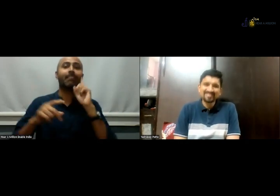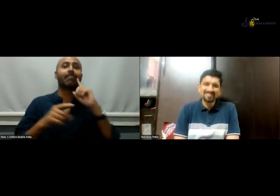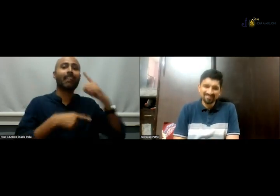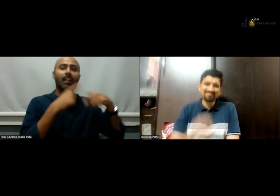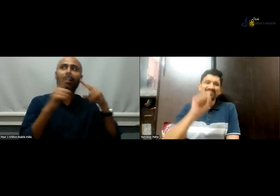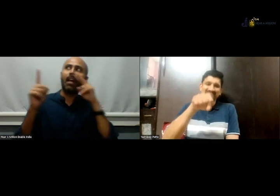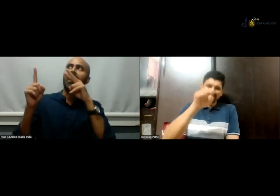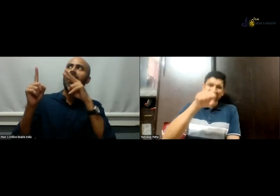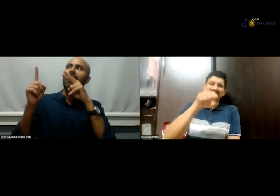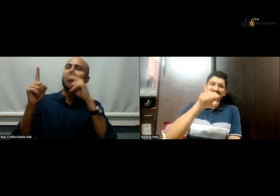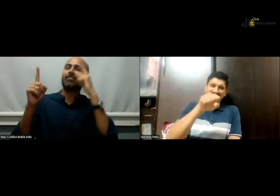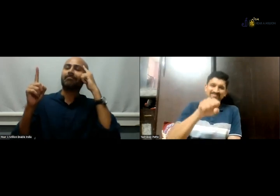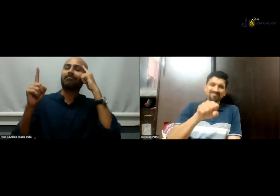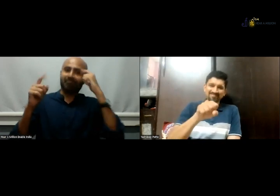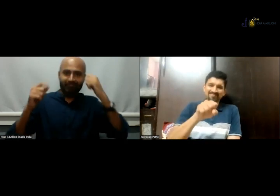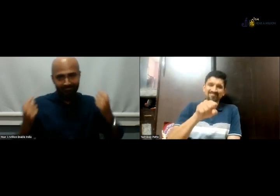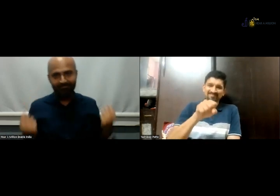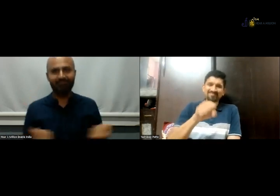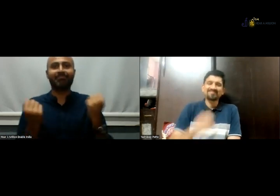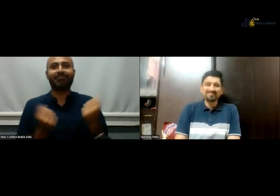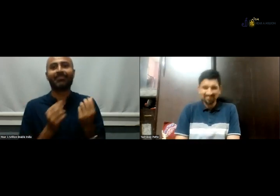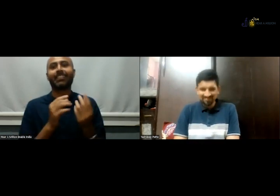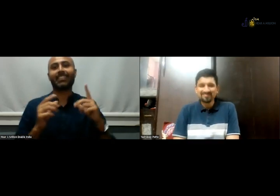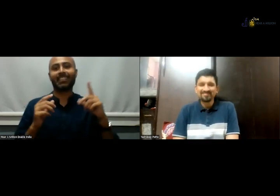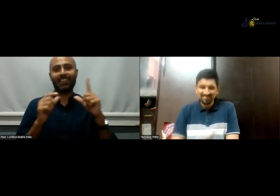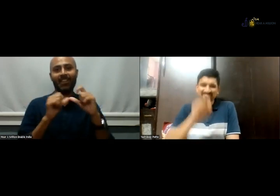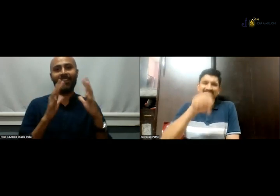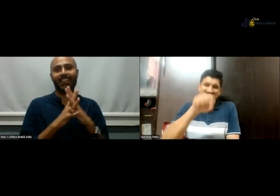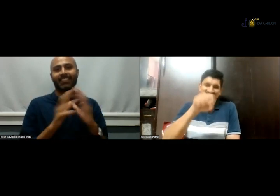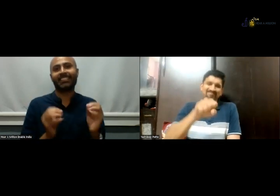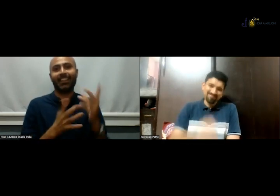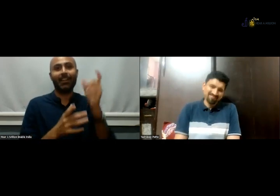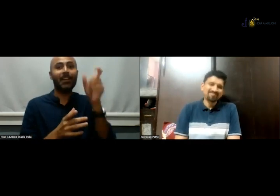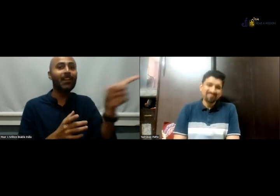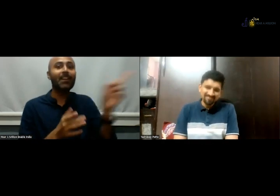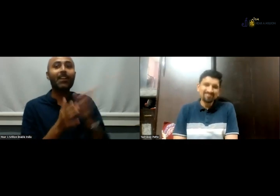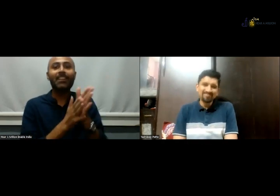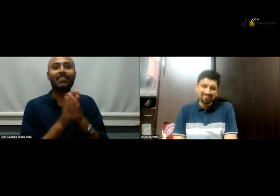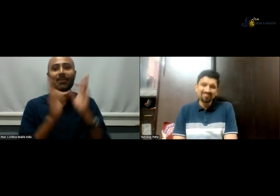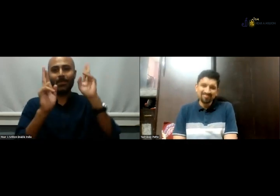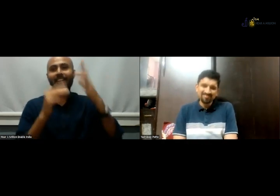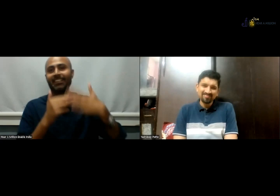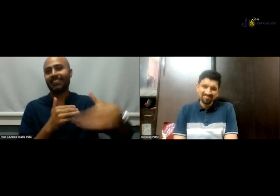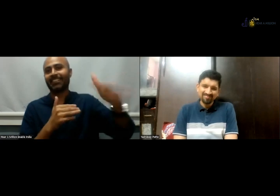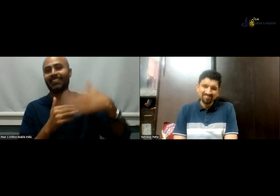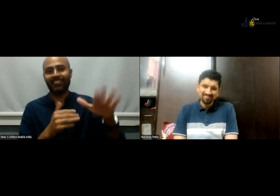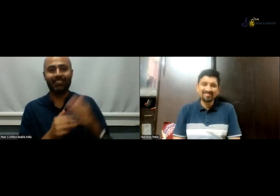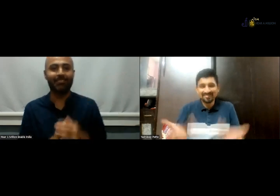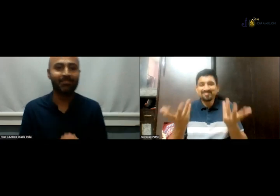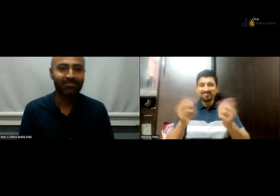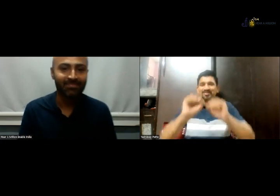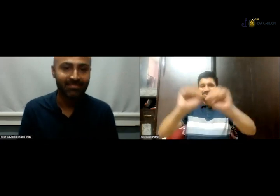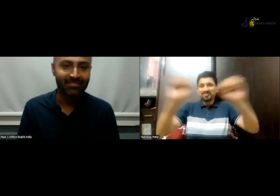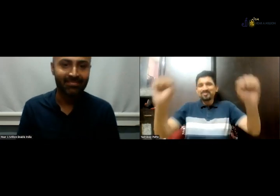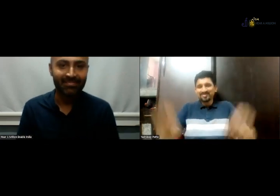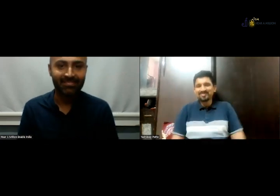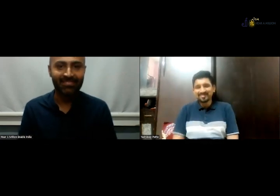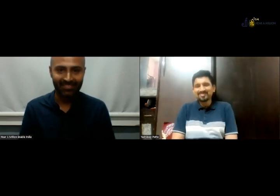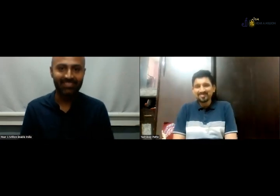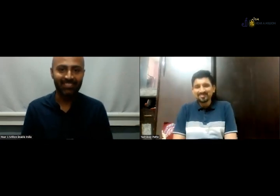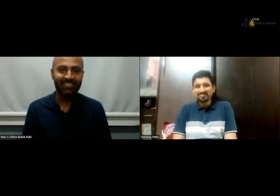we will never forget her. Of course, we will never forget. We will always remember her. And yes, with her memory, we will always